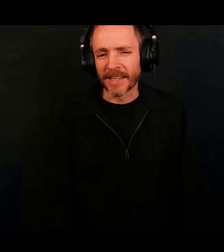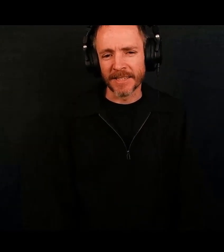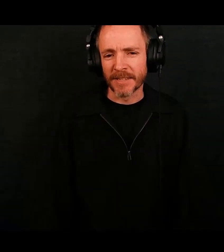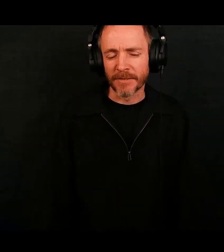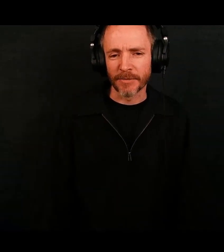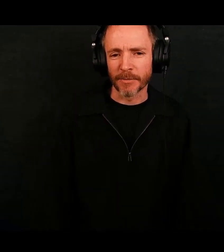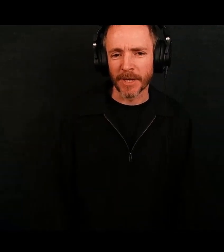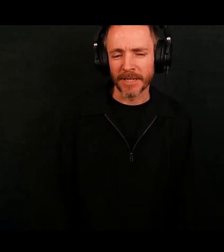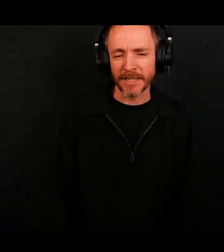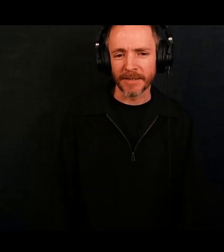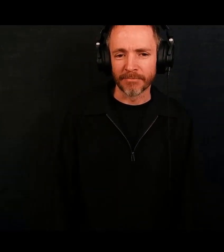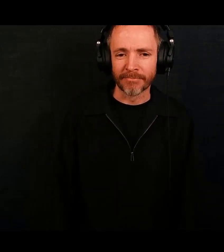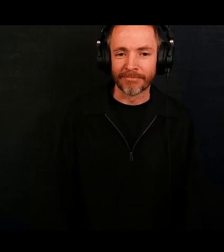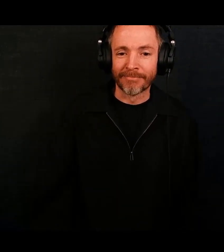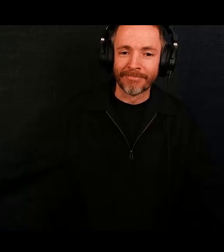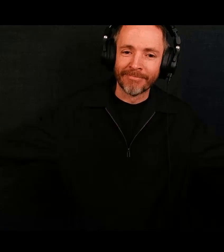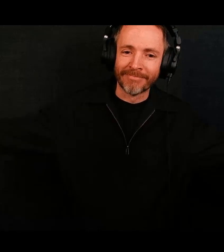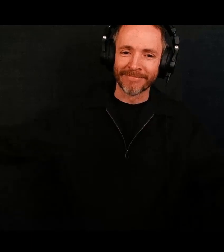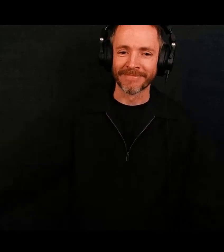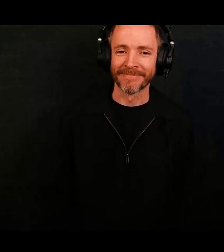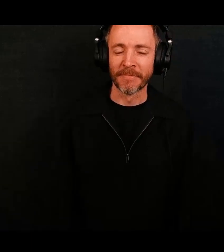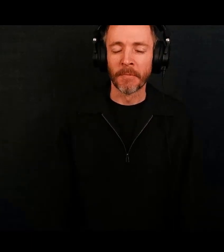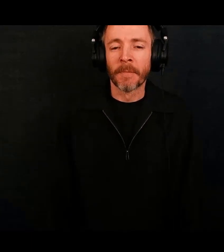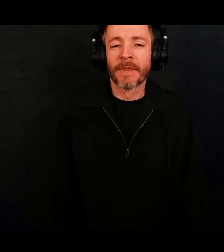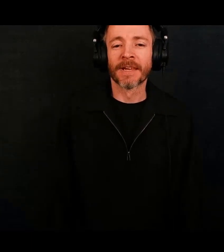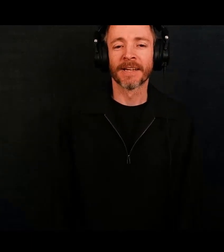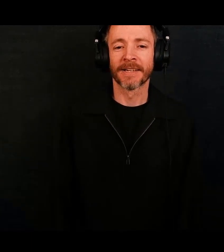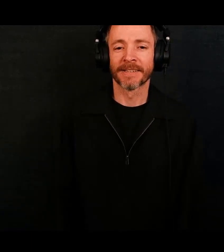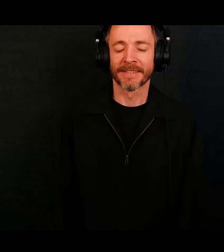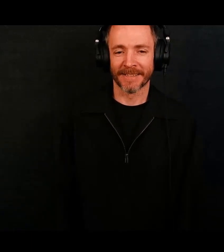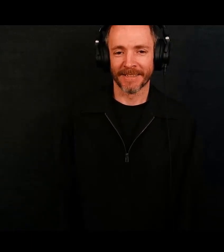I think that's different from last time.